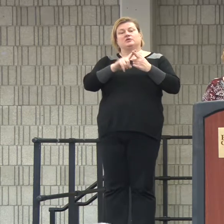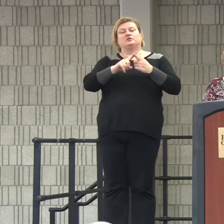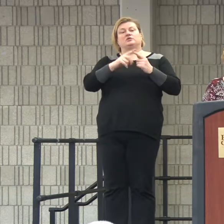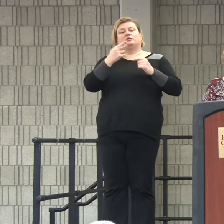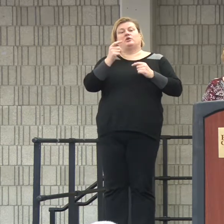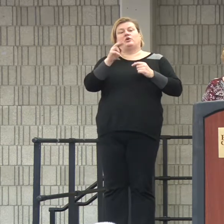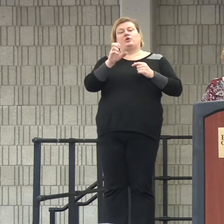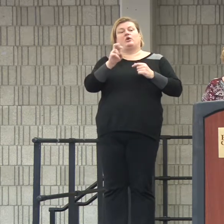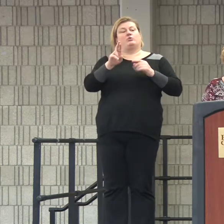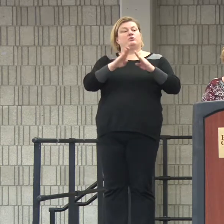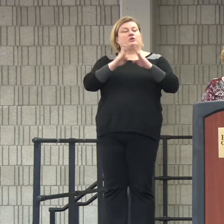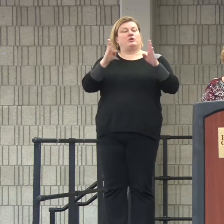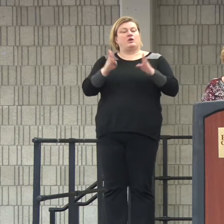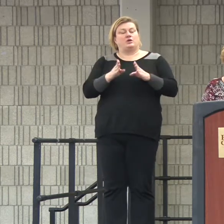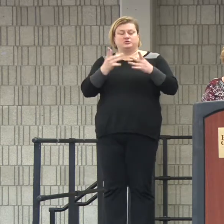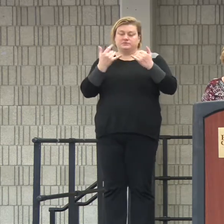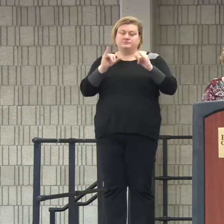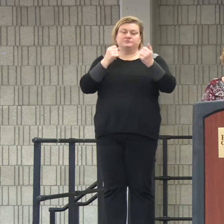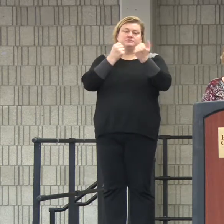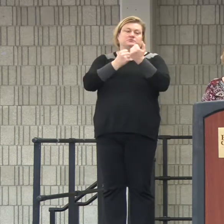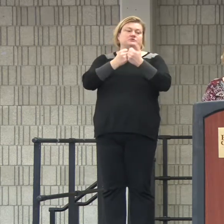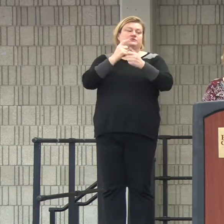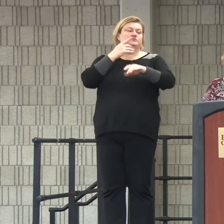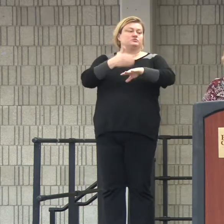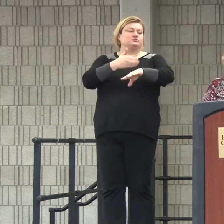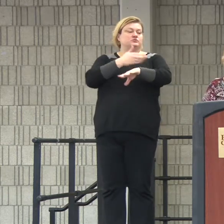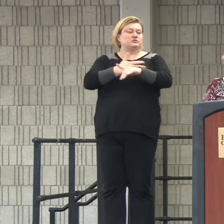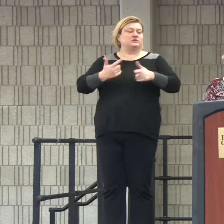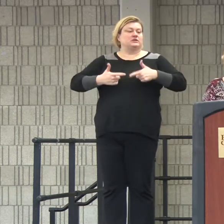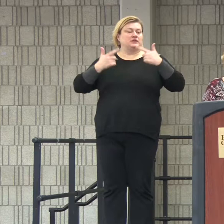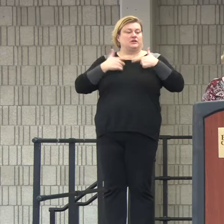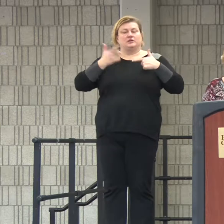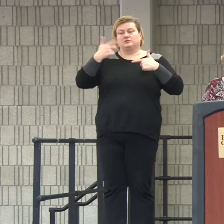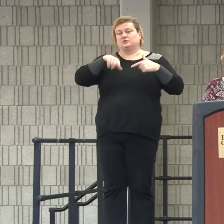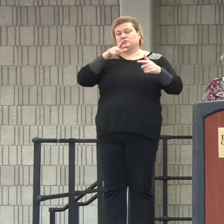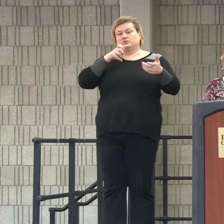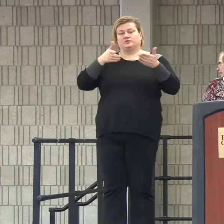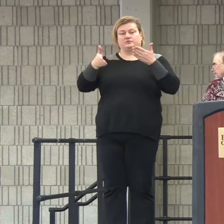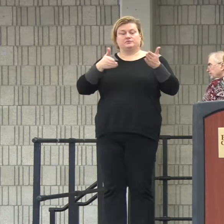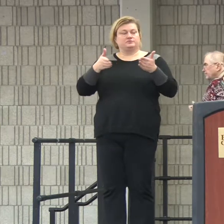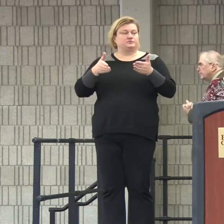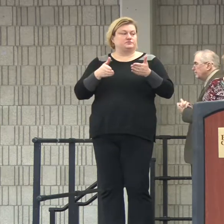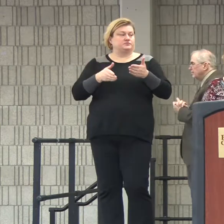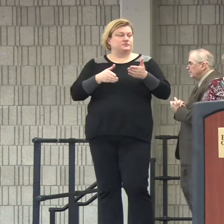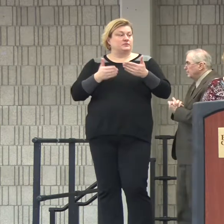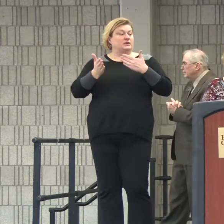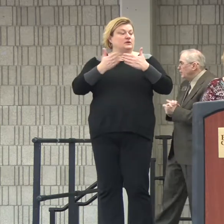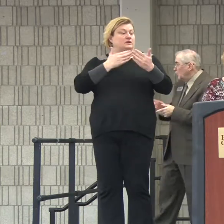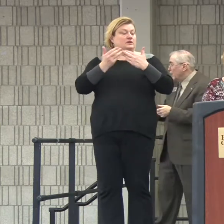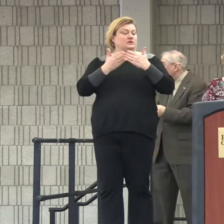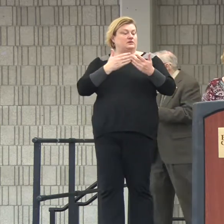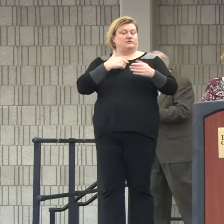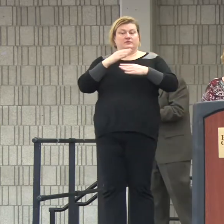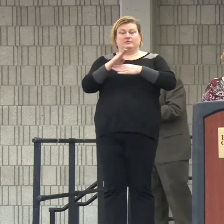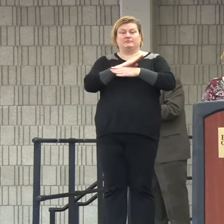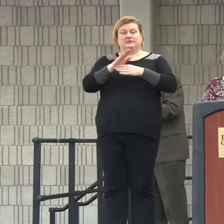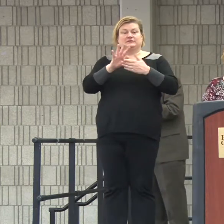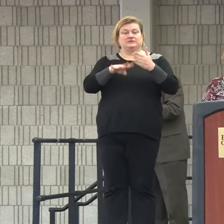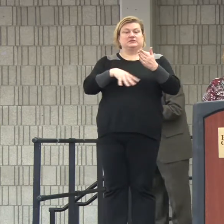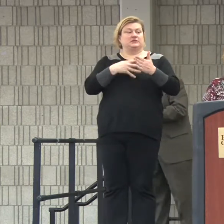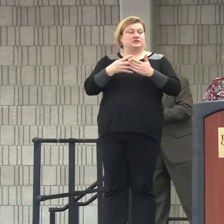House. She continues to support and improve the lives of those she serves. Despite having a busy